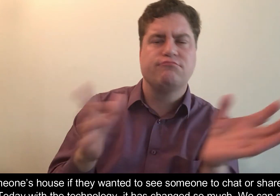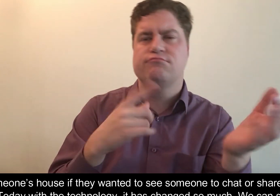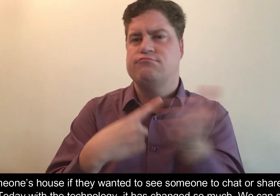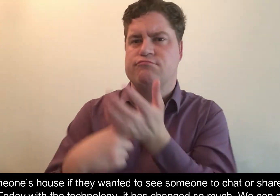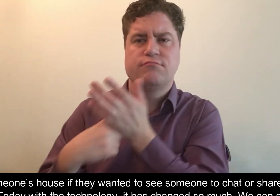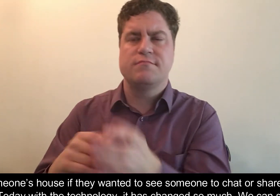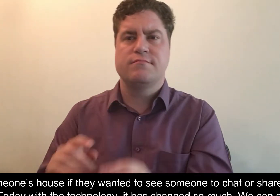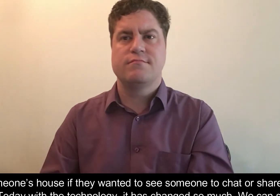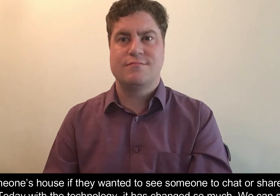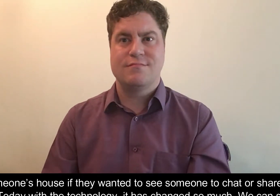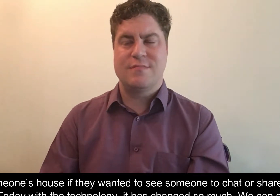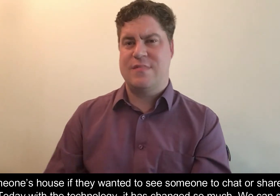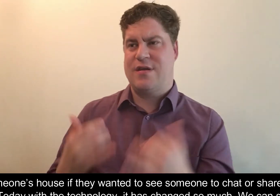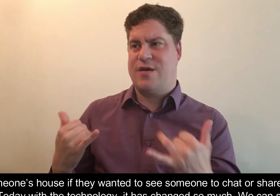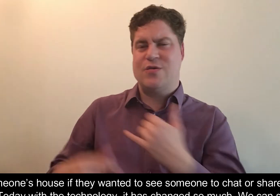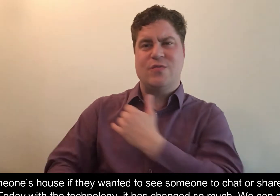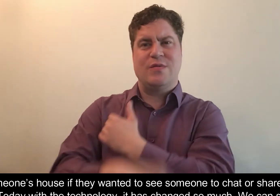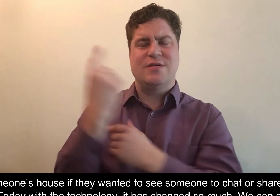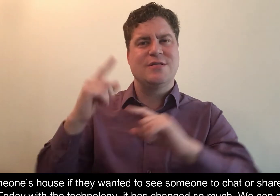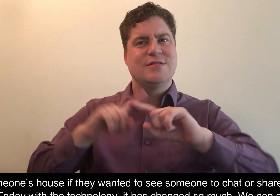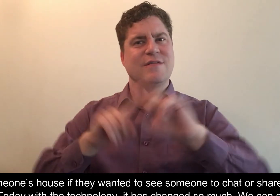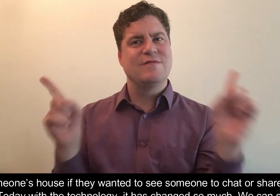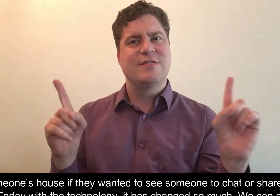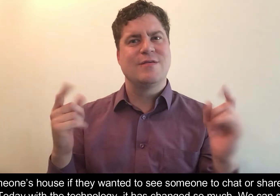tell stories, hang out, chat.